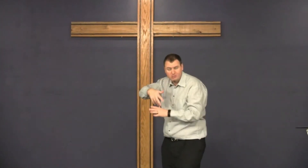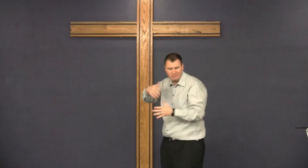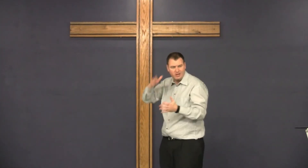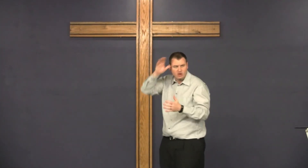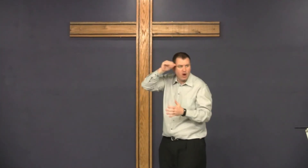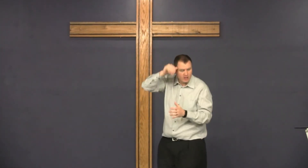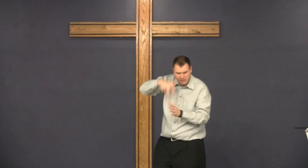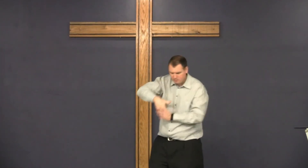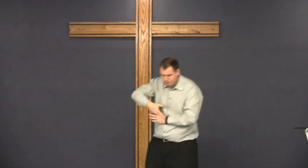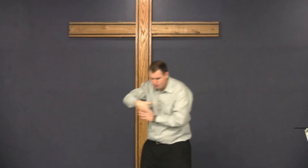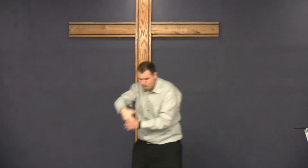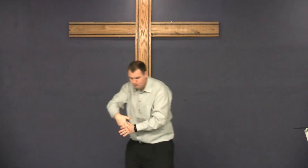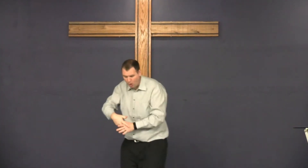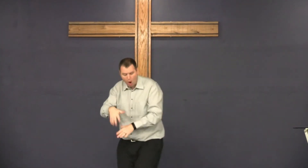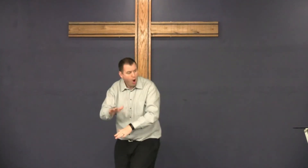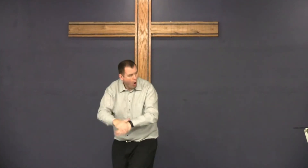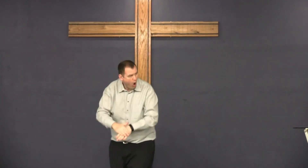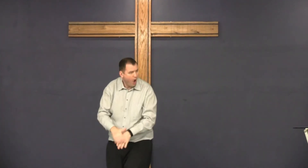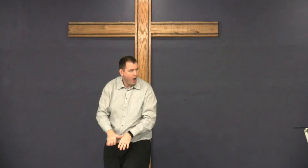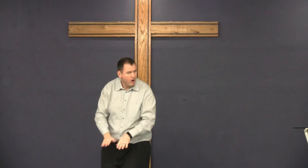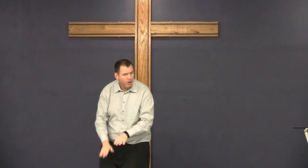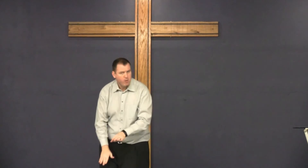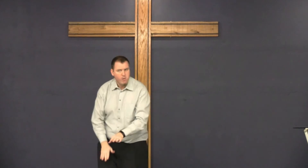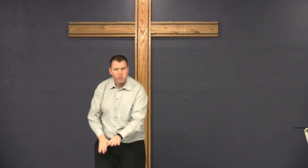onto the ground and to allow the donkey